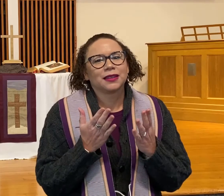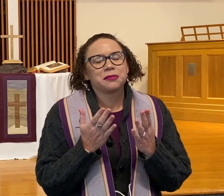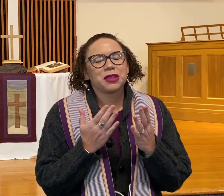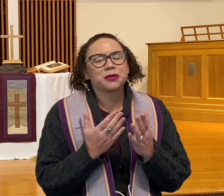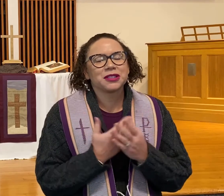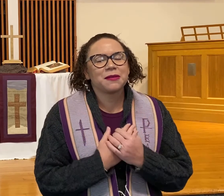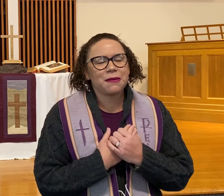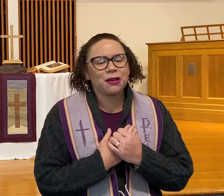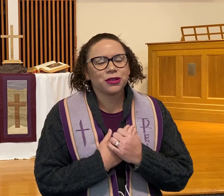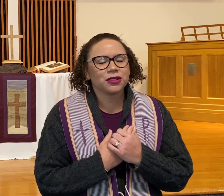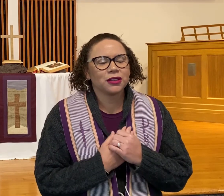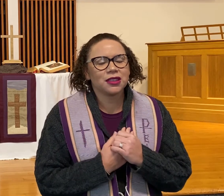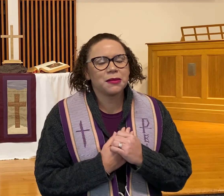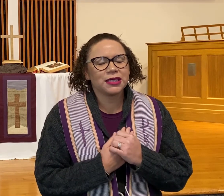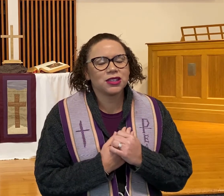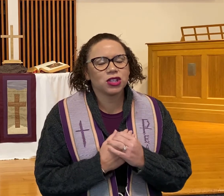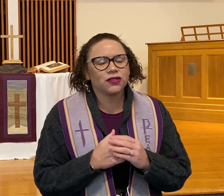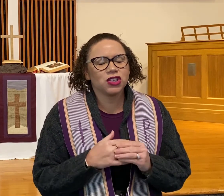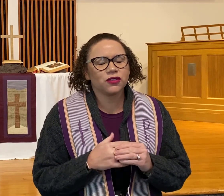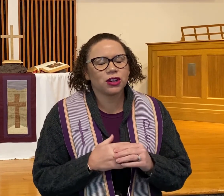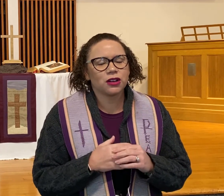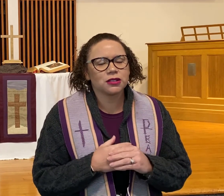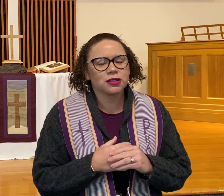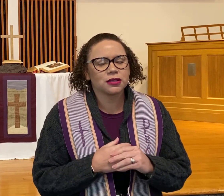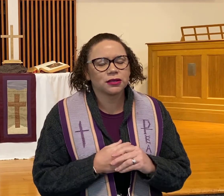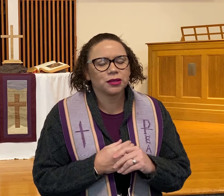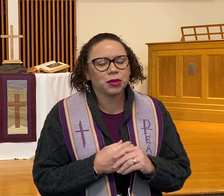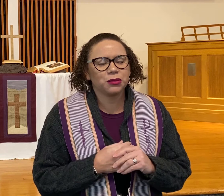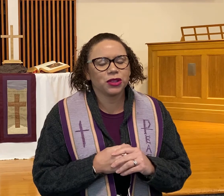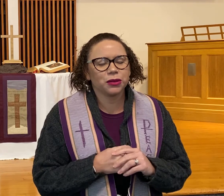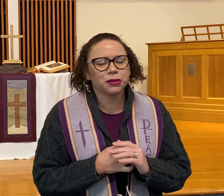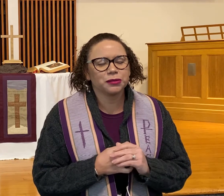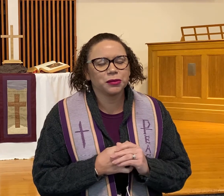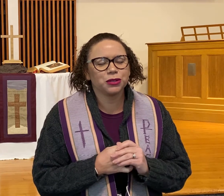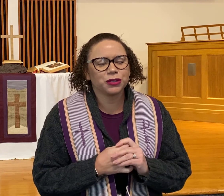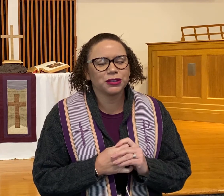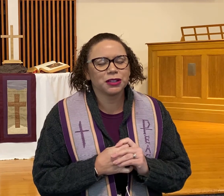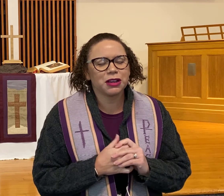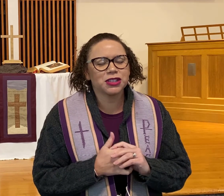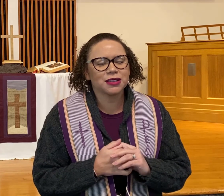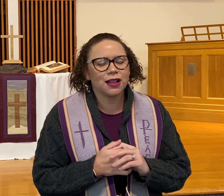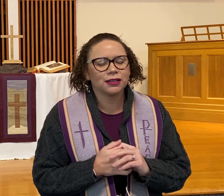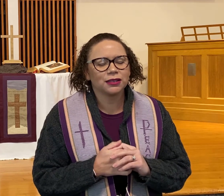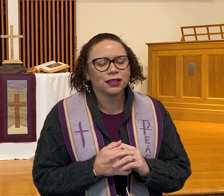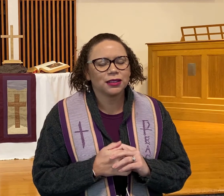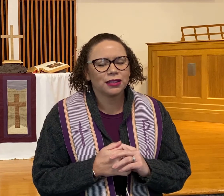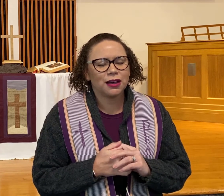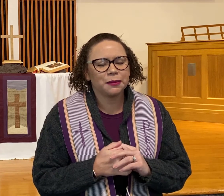May the words of my mouth and the meditation of each of our hearts be with you, beautiful and gracious God. Amen.